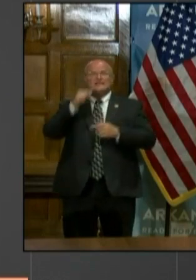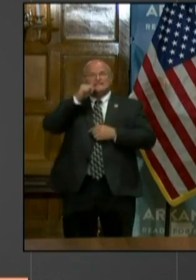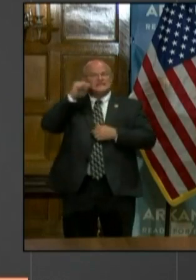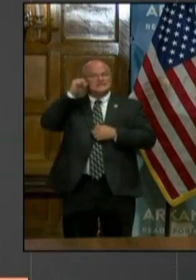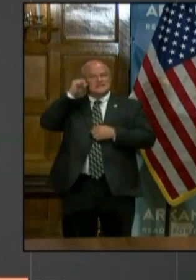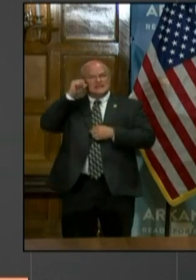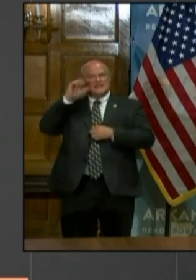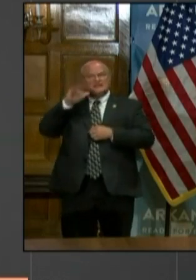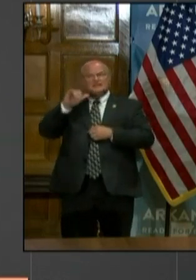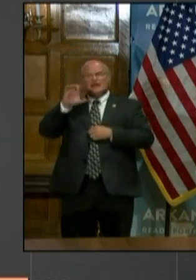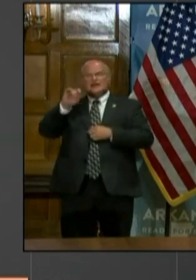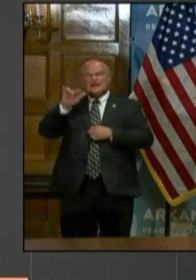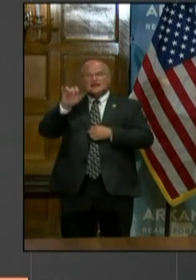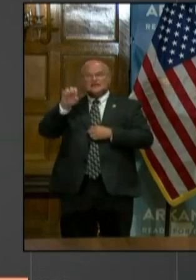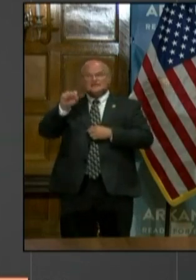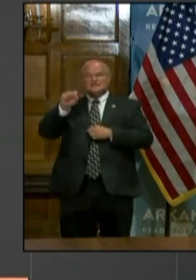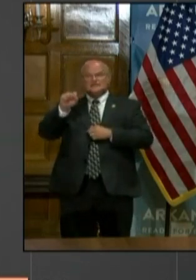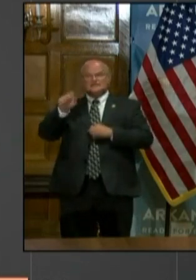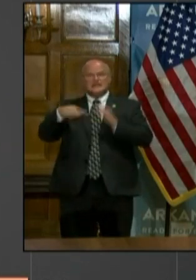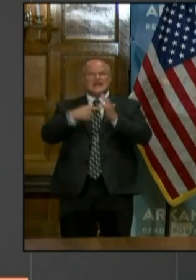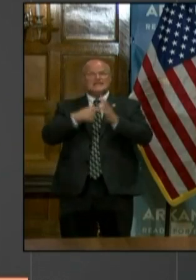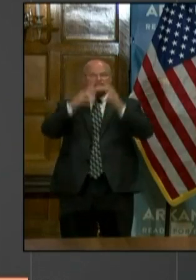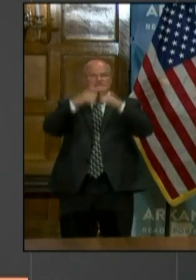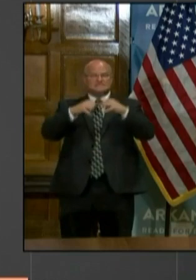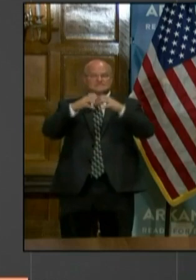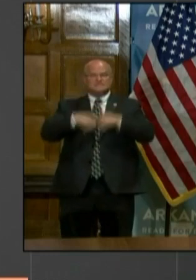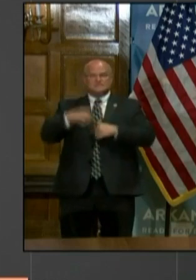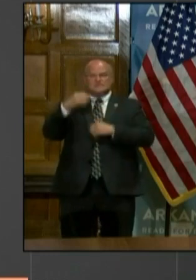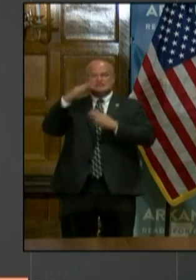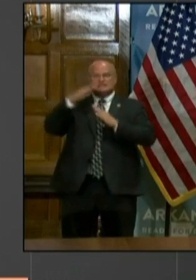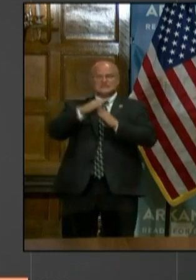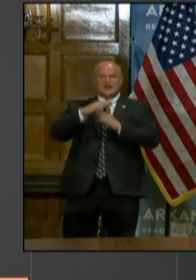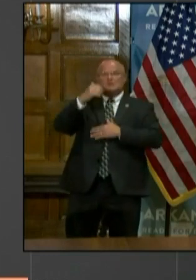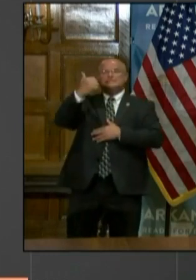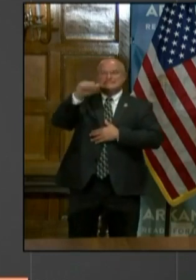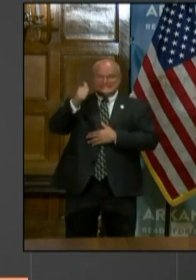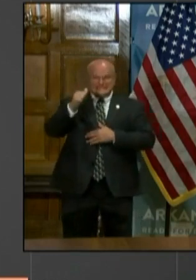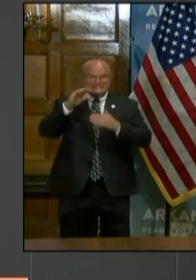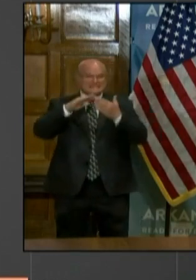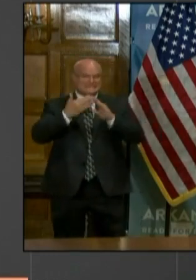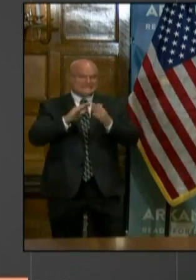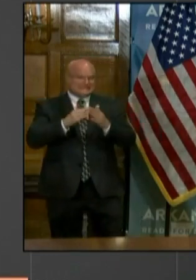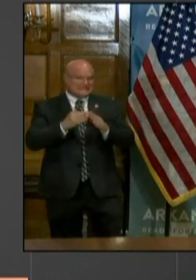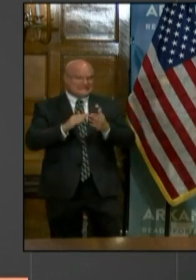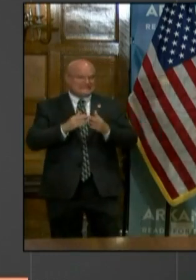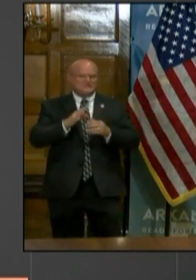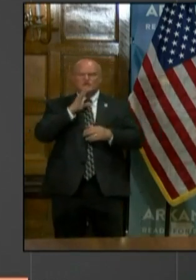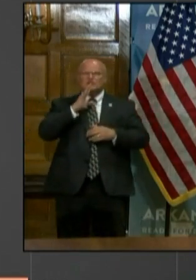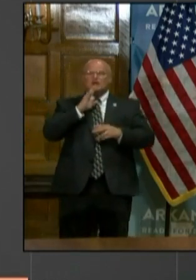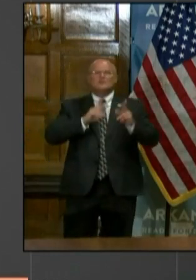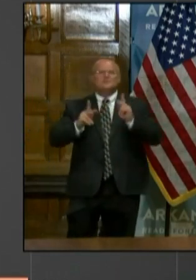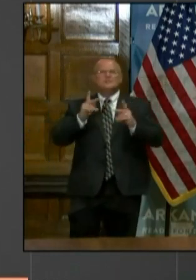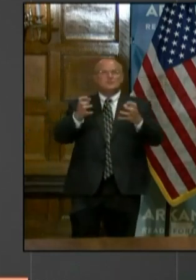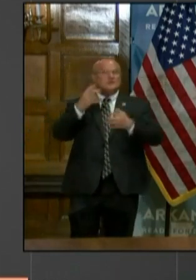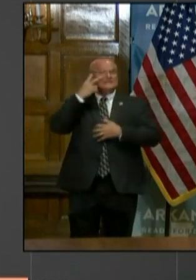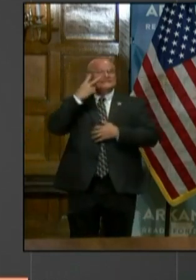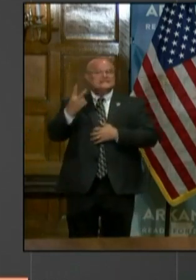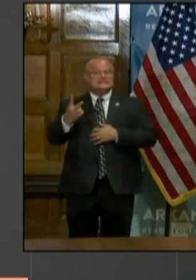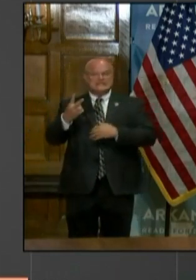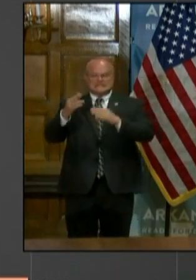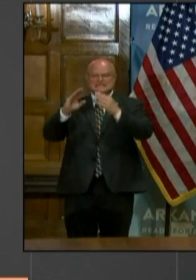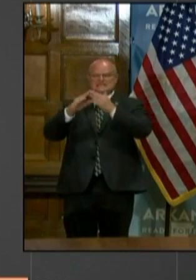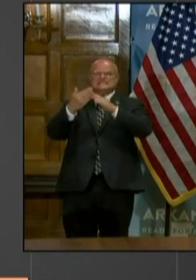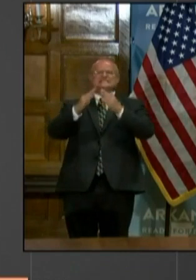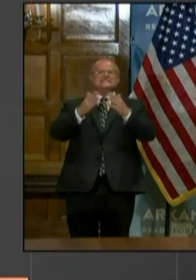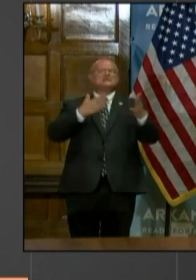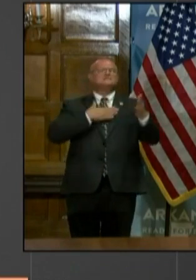by counties. This actually breaks down our top 10 cities. We've talked a lot about how people want to see, what's